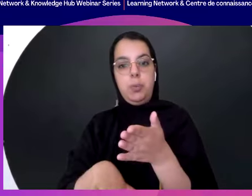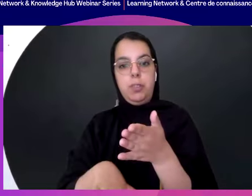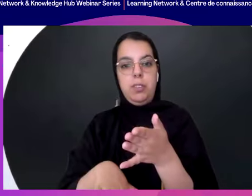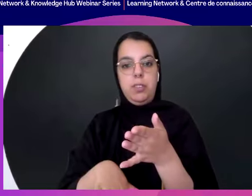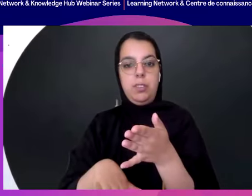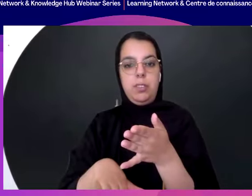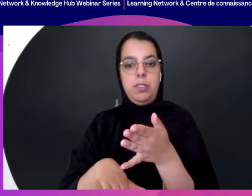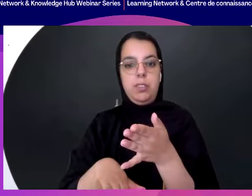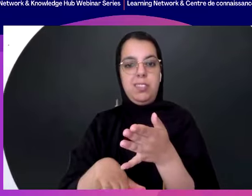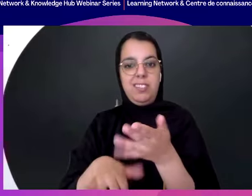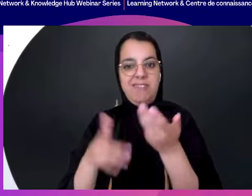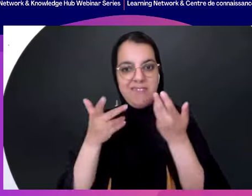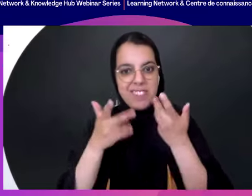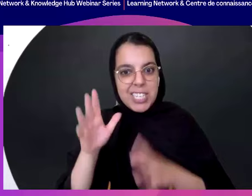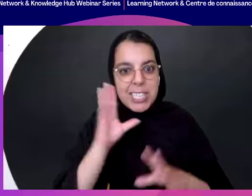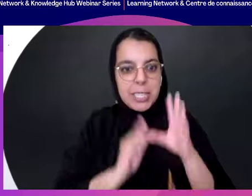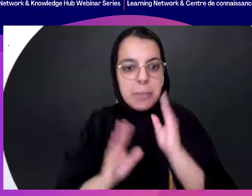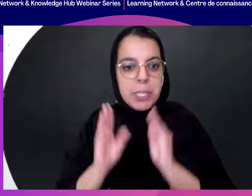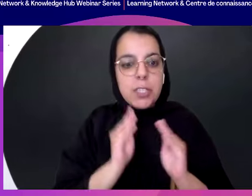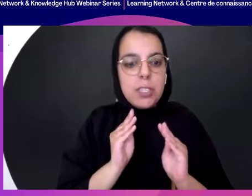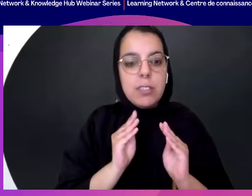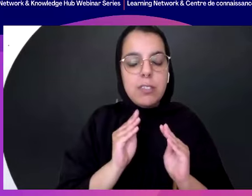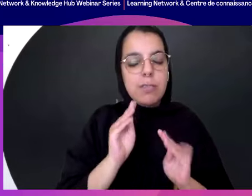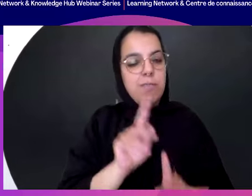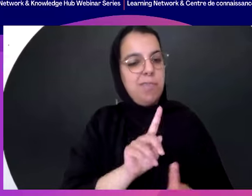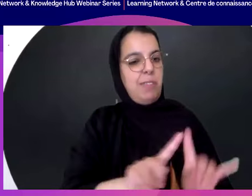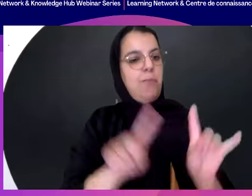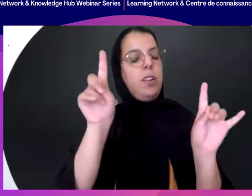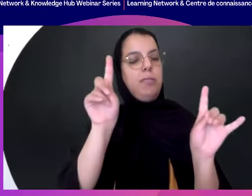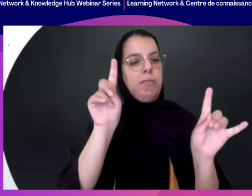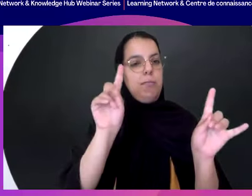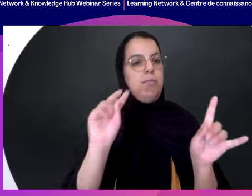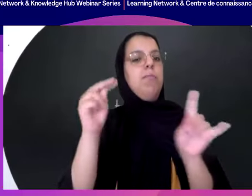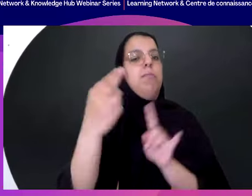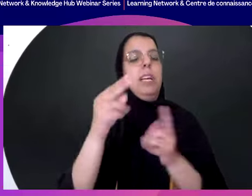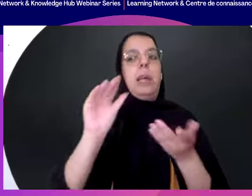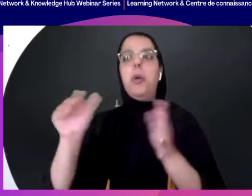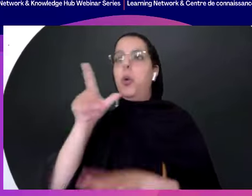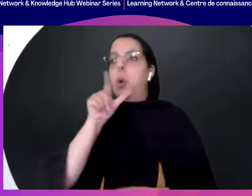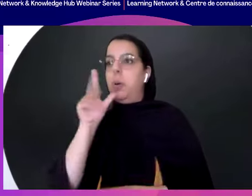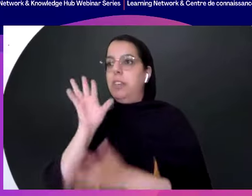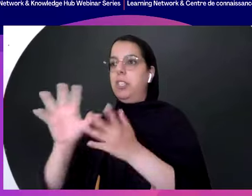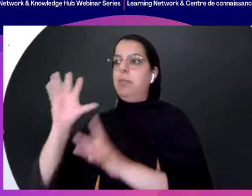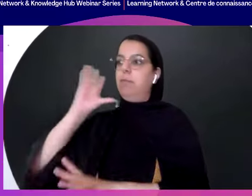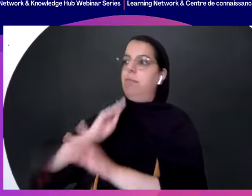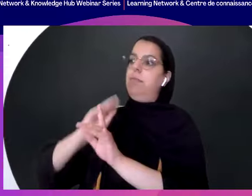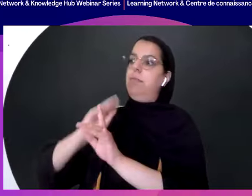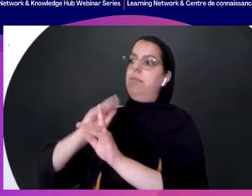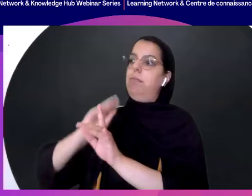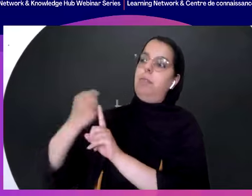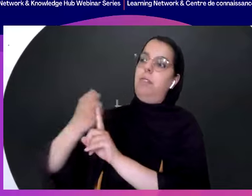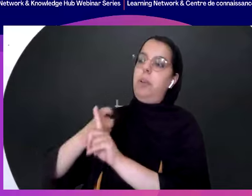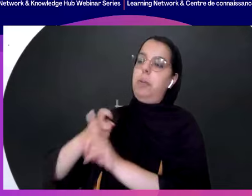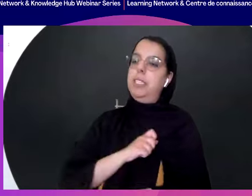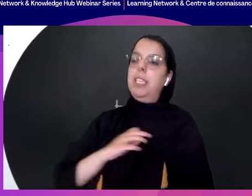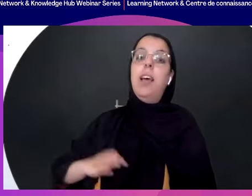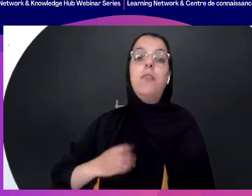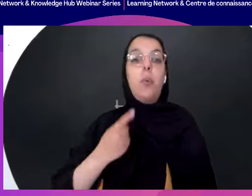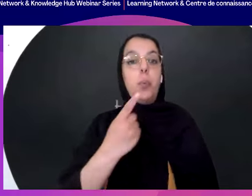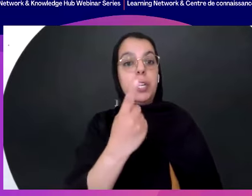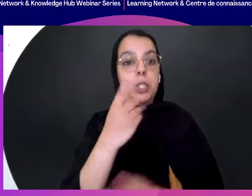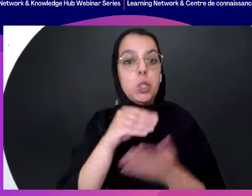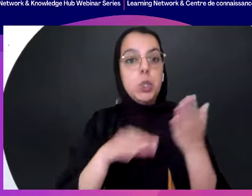compared to those who were just abused by staff? And one person shared that at the time it wasn't obvious, of course, but when I think back, there was